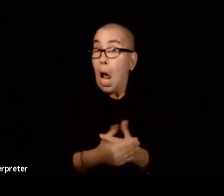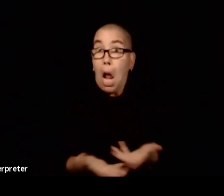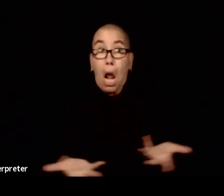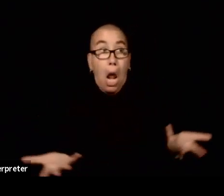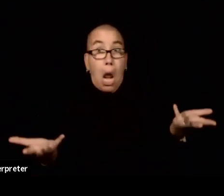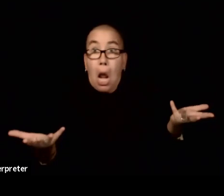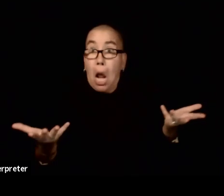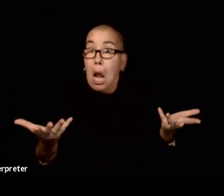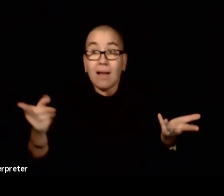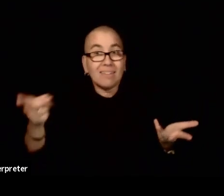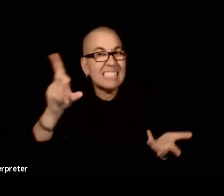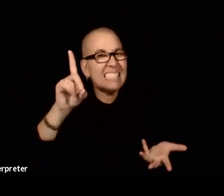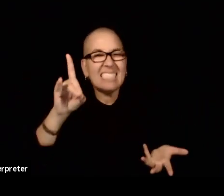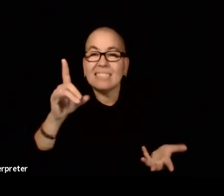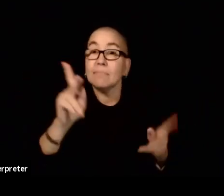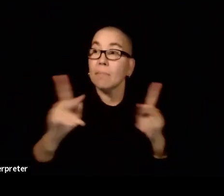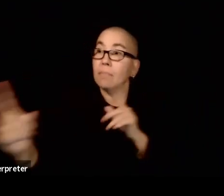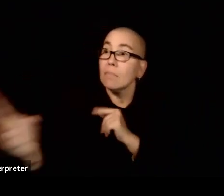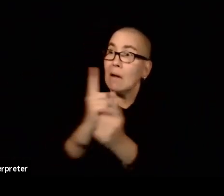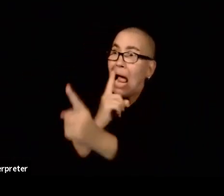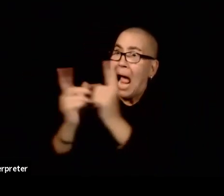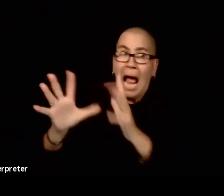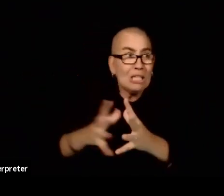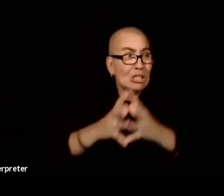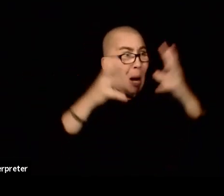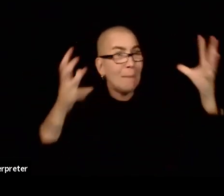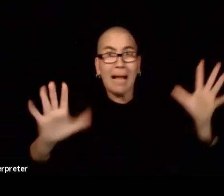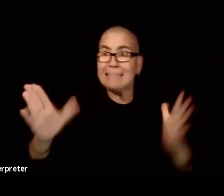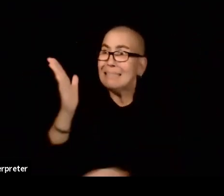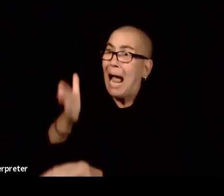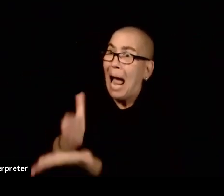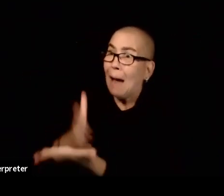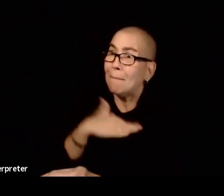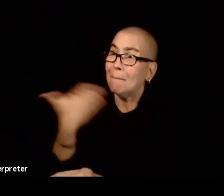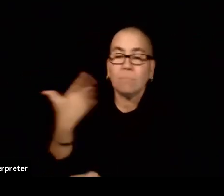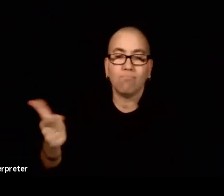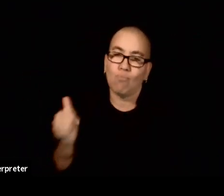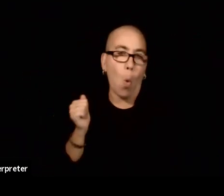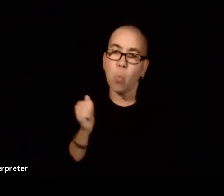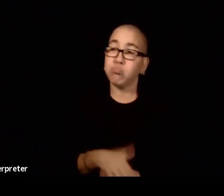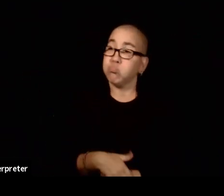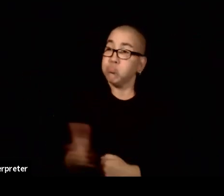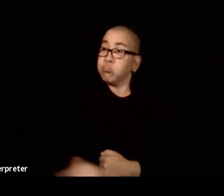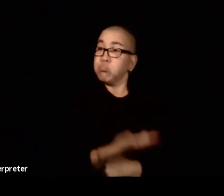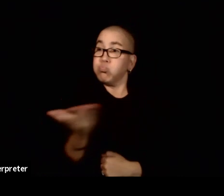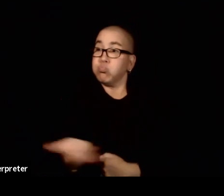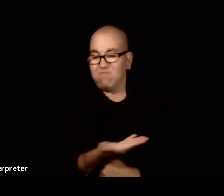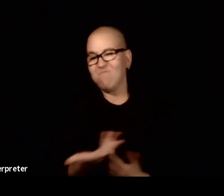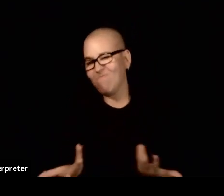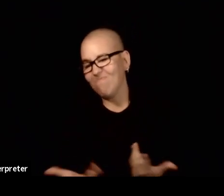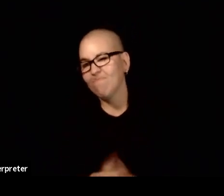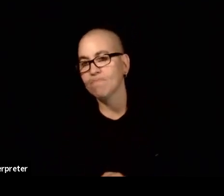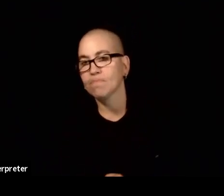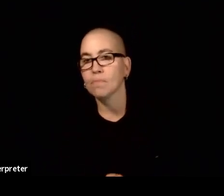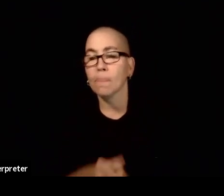So is the state, I mean, if you guys are aware of something that large that people just decide to go ahead